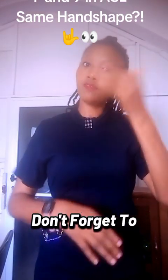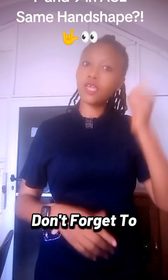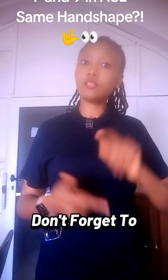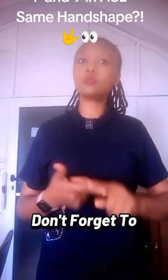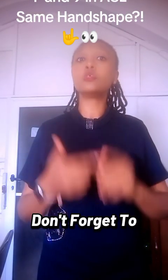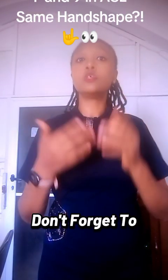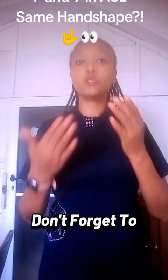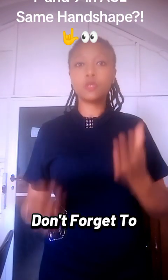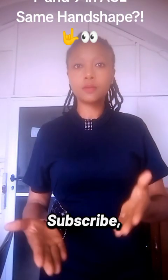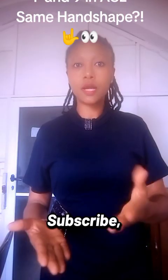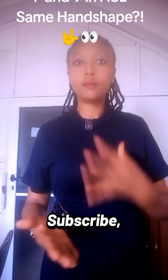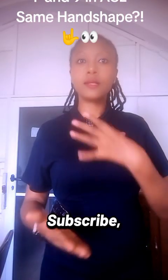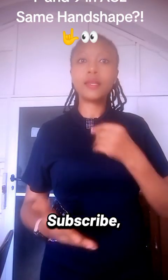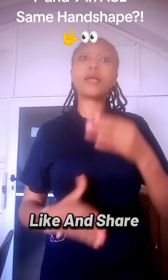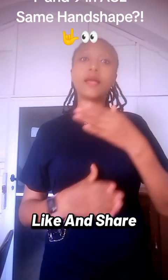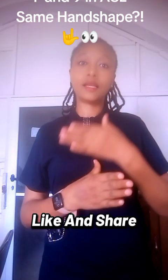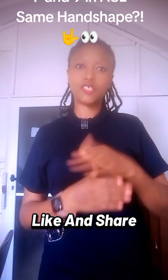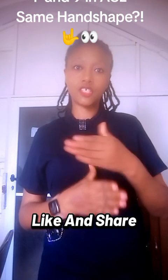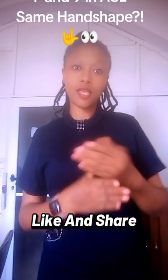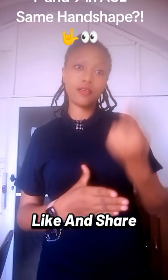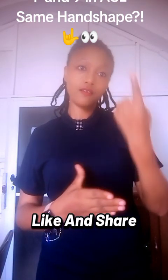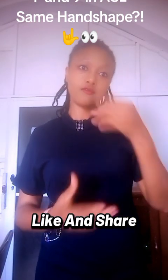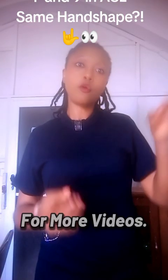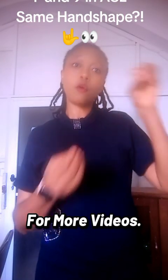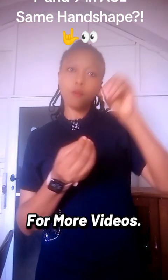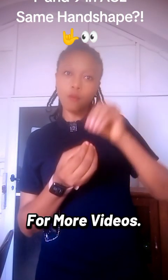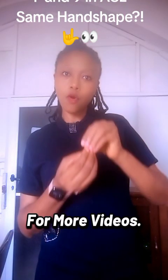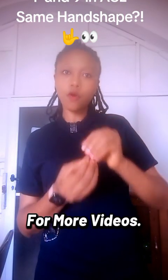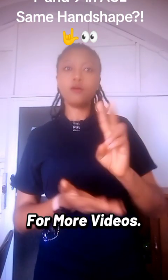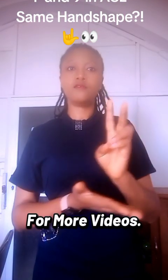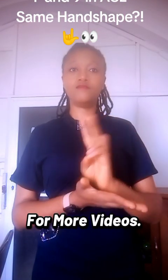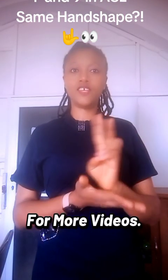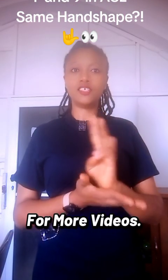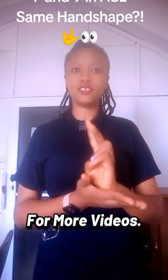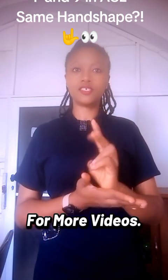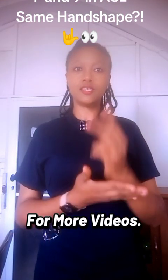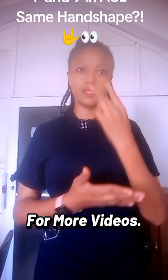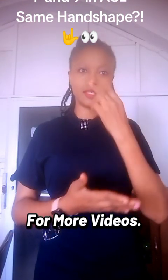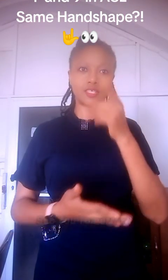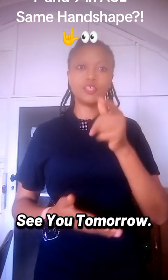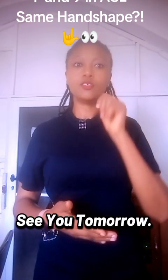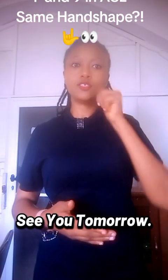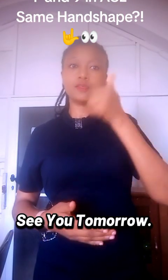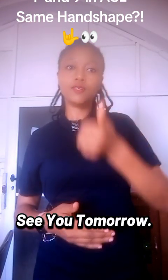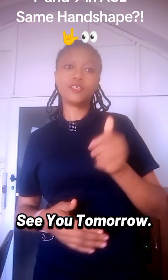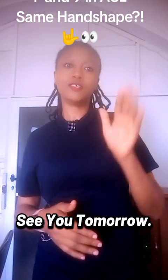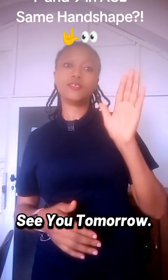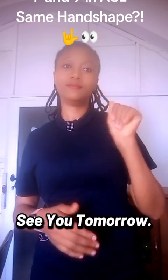forget to subscribe, like and share for more videos. See you tomorrow.